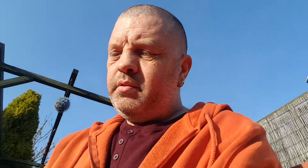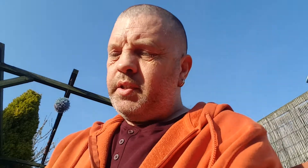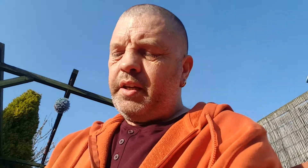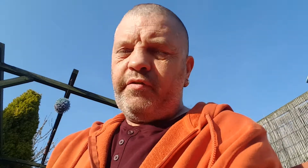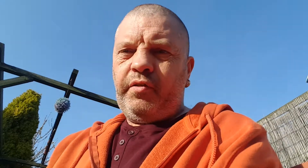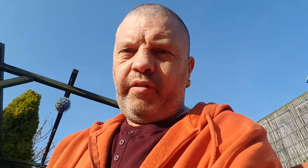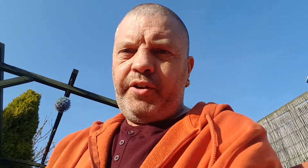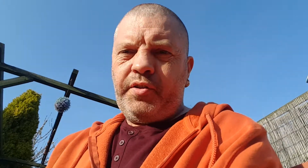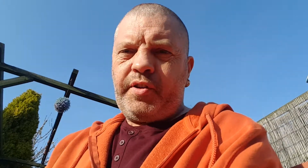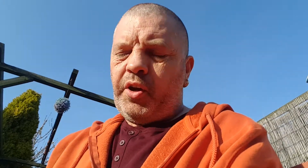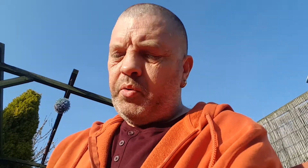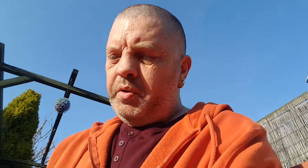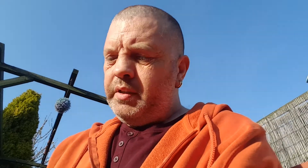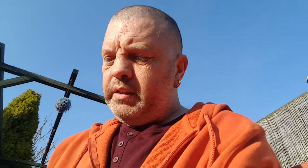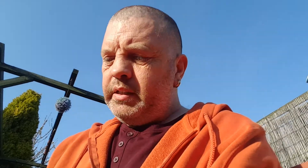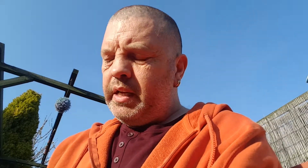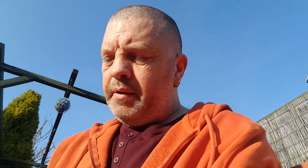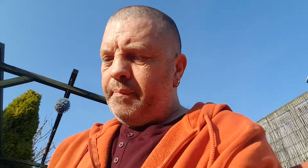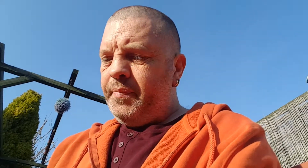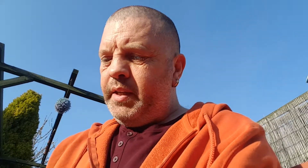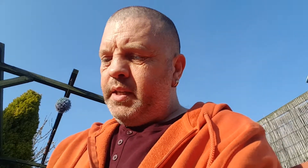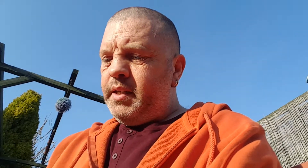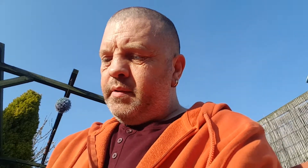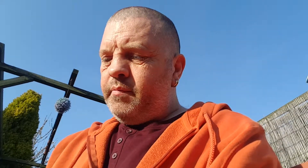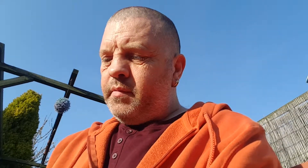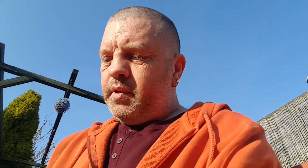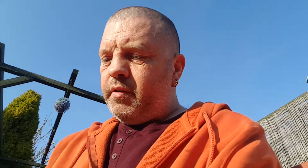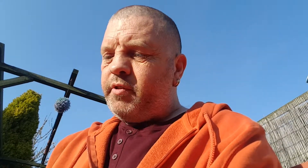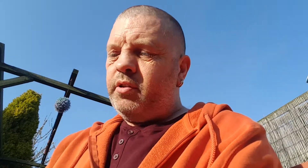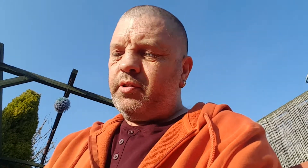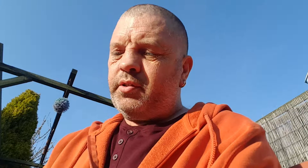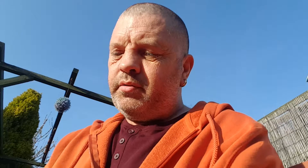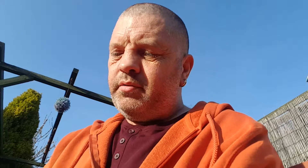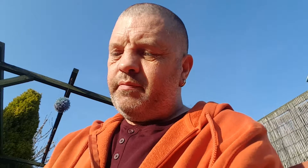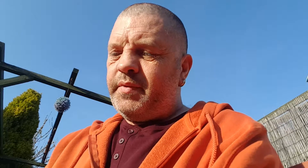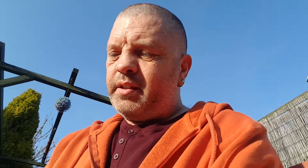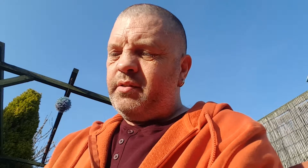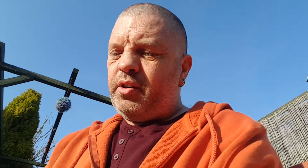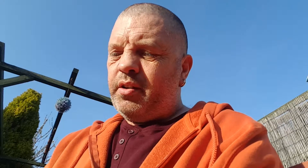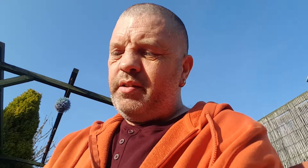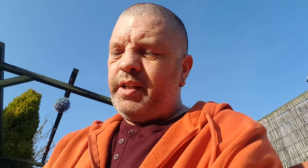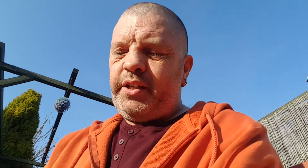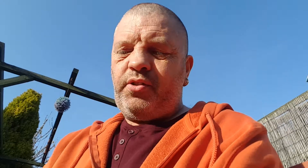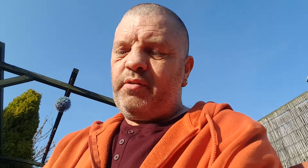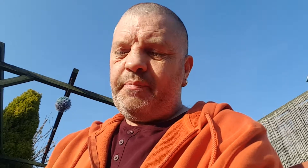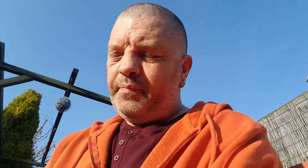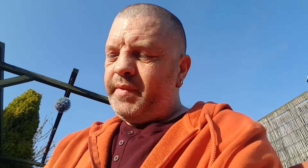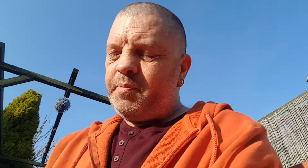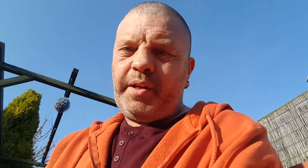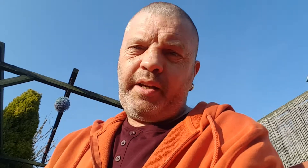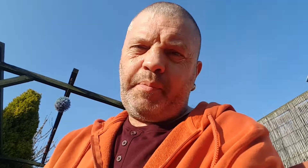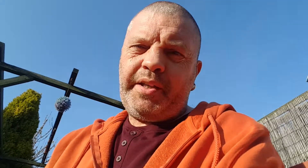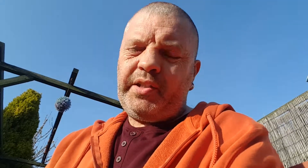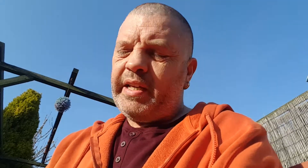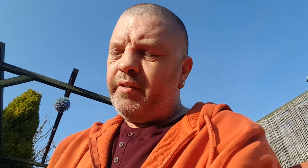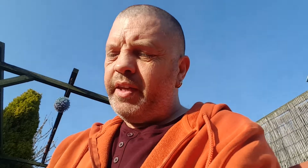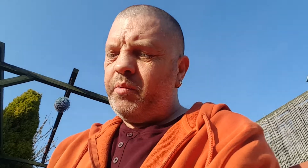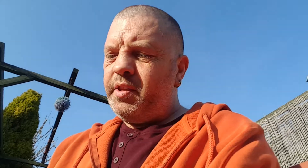get the full range of tone. Of course, that's not an issue. There's plenty of basses out there with a